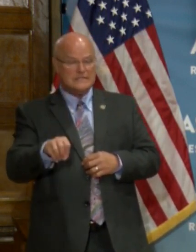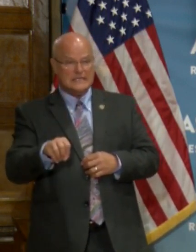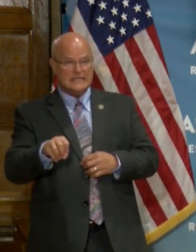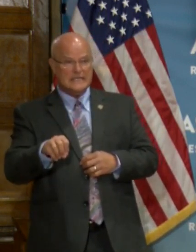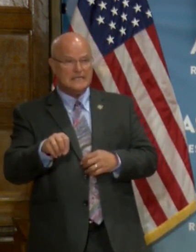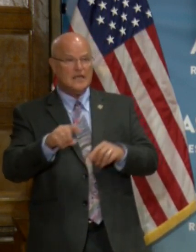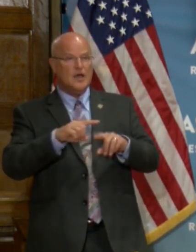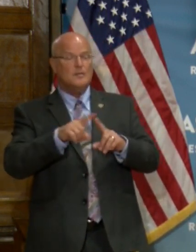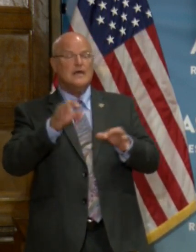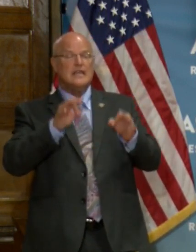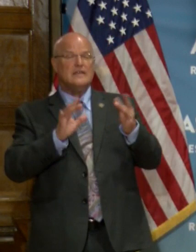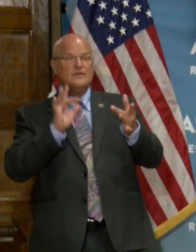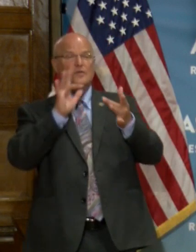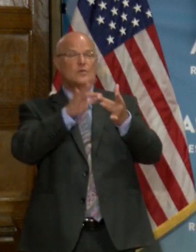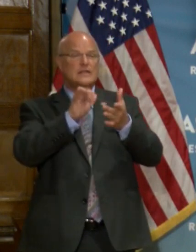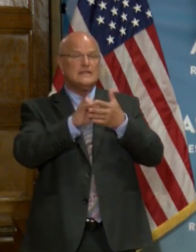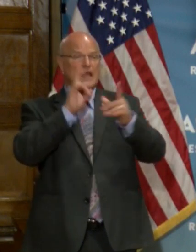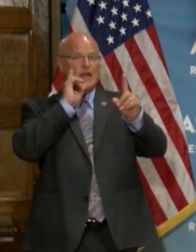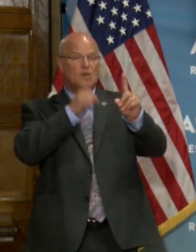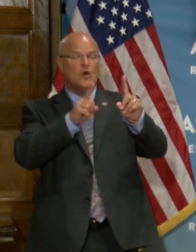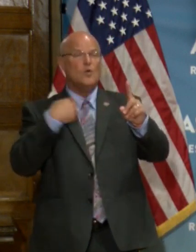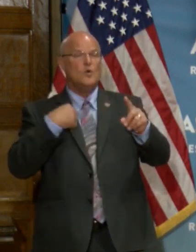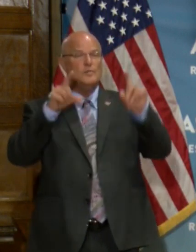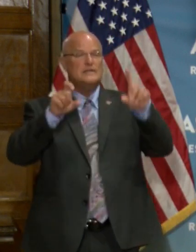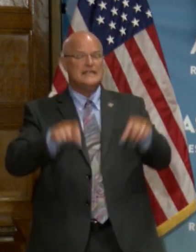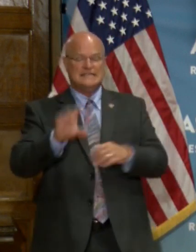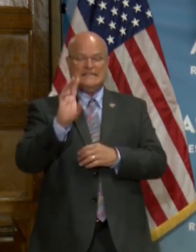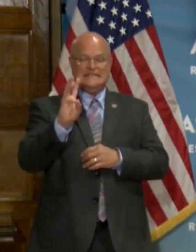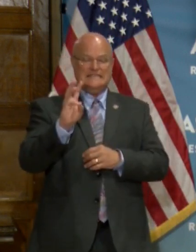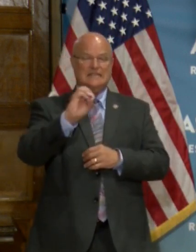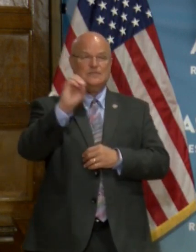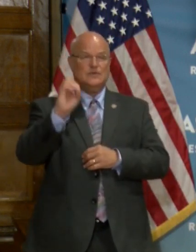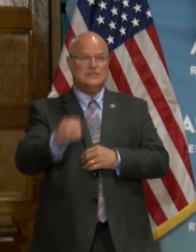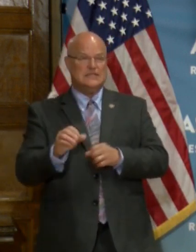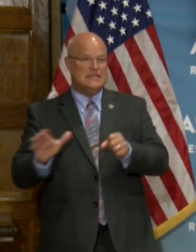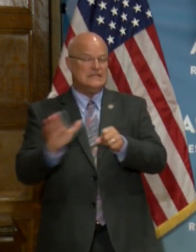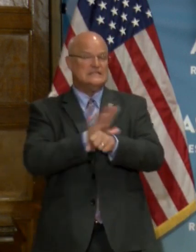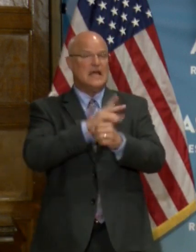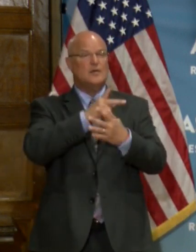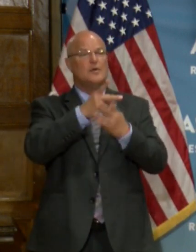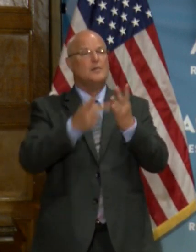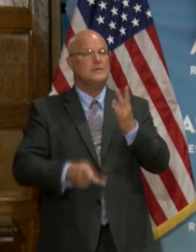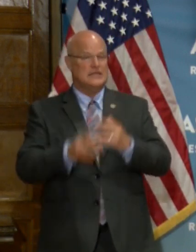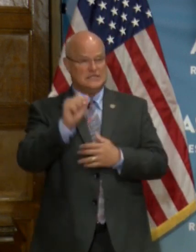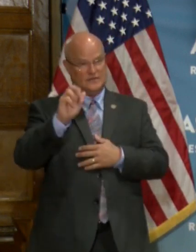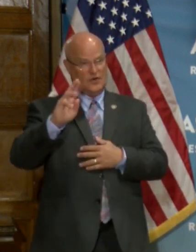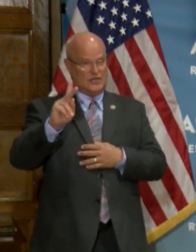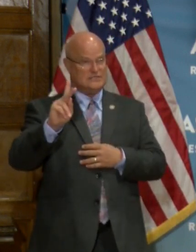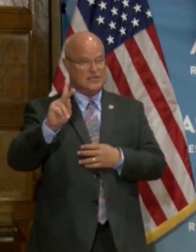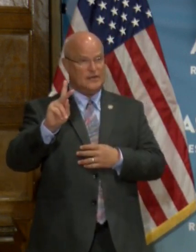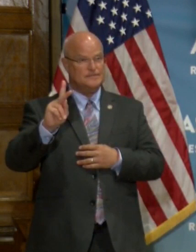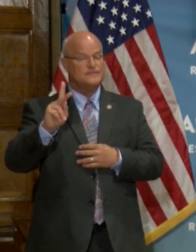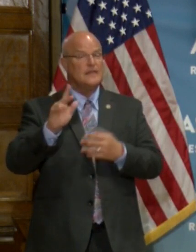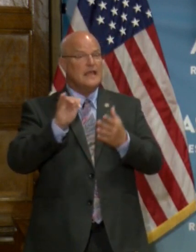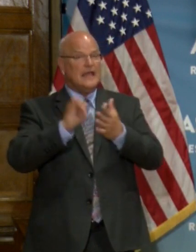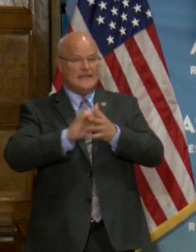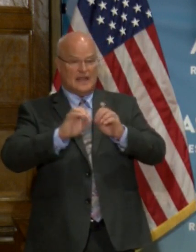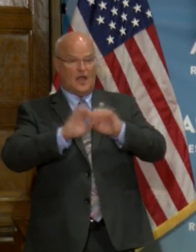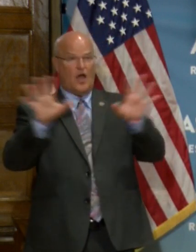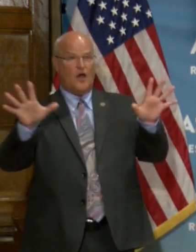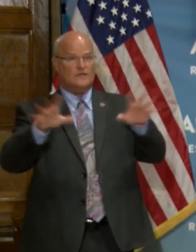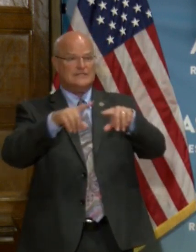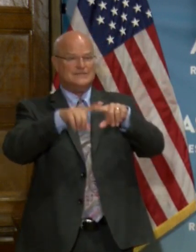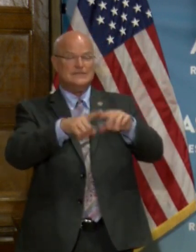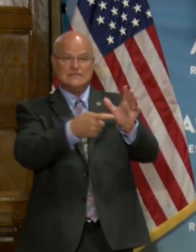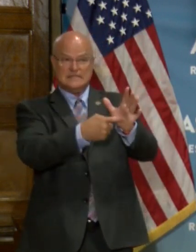population, but if we reach that goal, we will be testing 6% of the population in Arkansas. That obviously depends